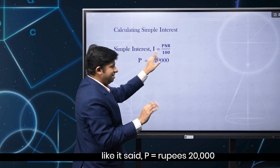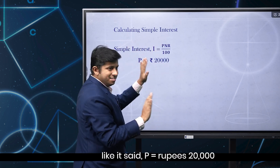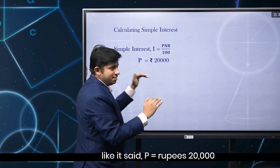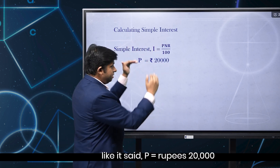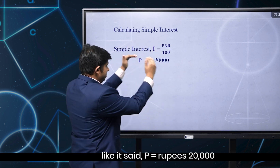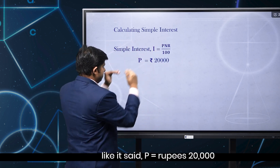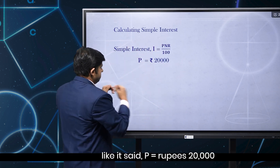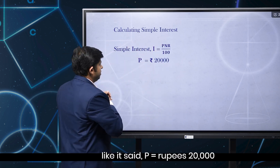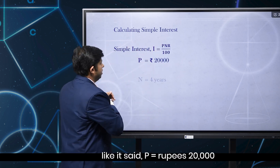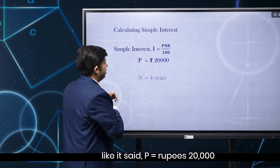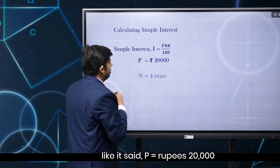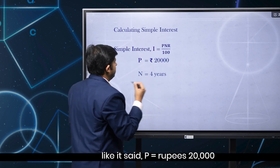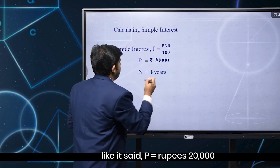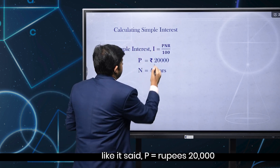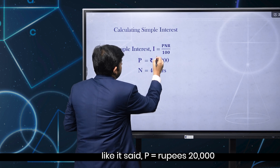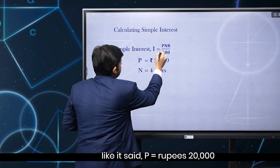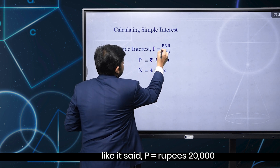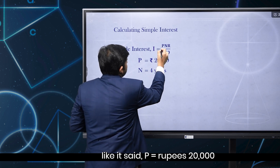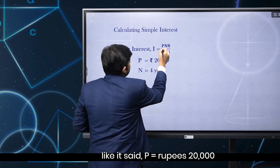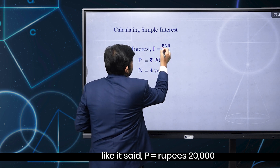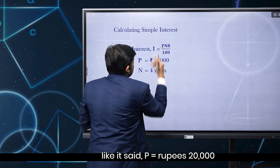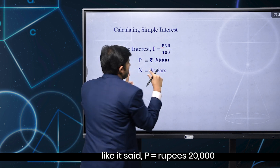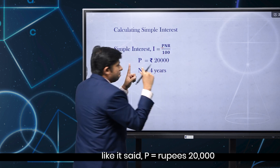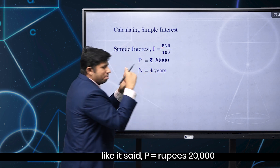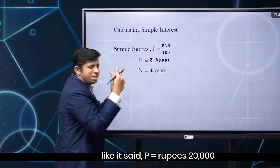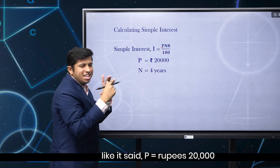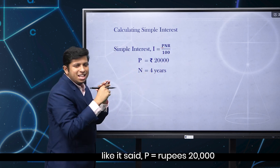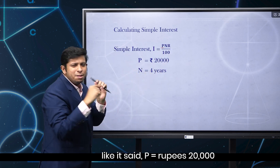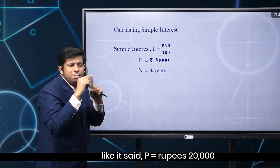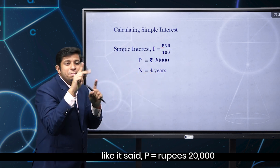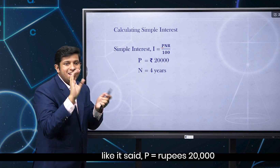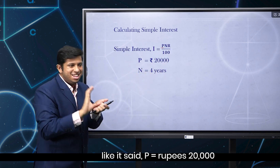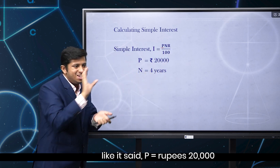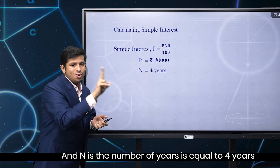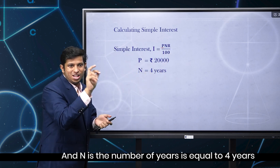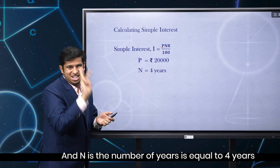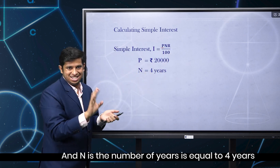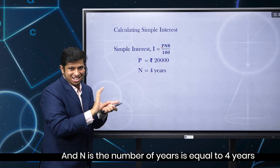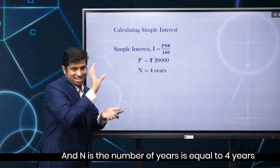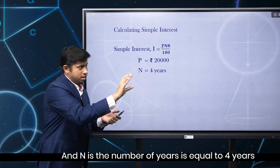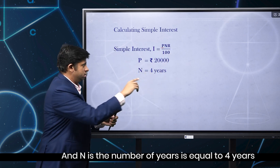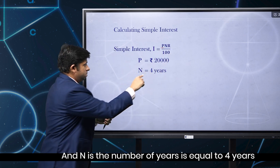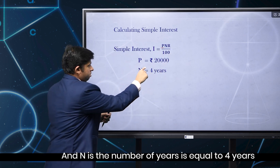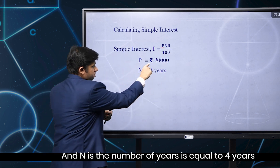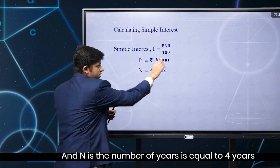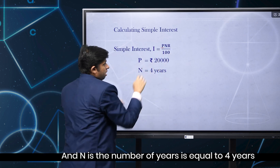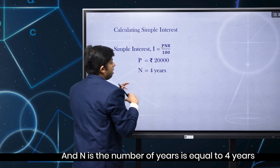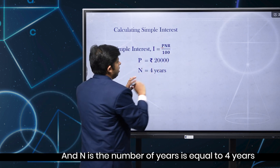like it said, P is equals to rupees 22. P is equals to rupees 20,000. N is the number of years, is equals to